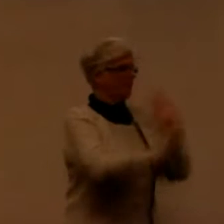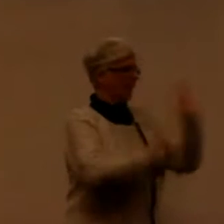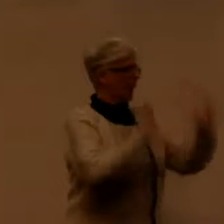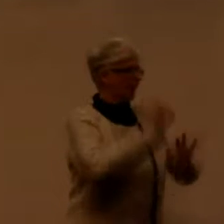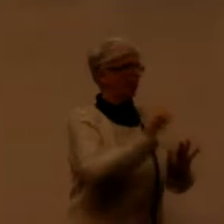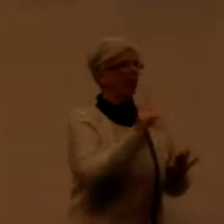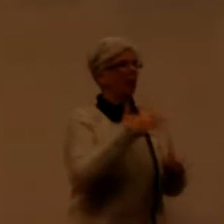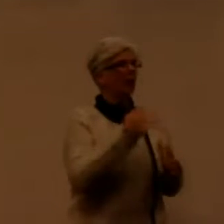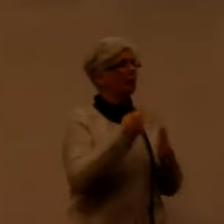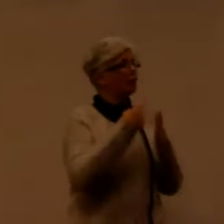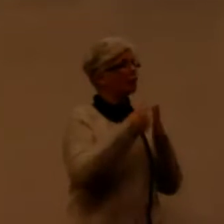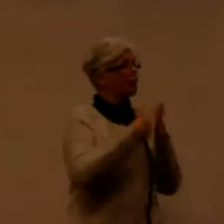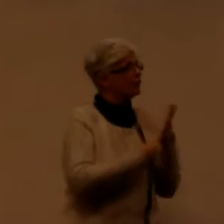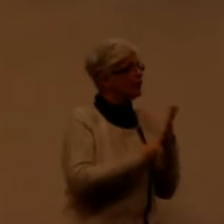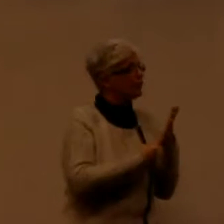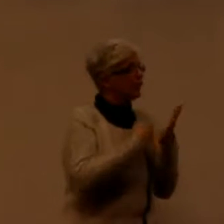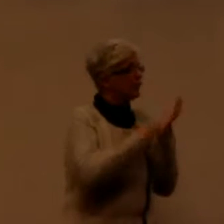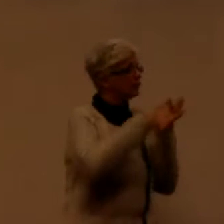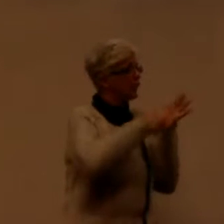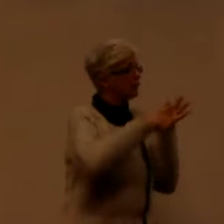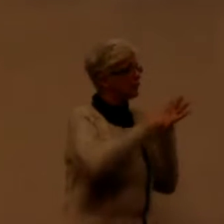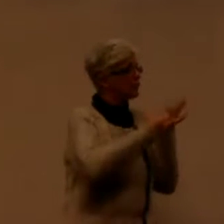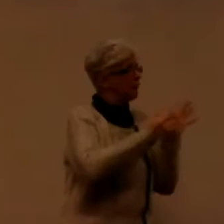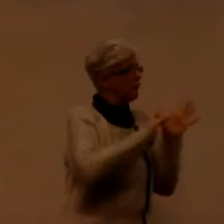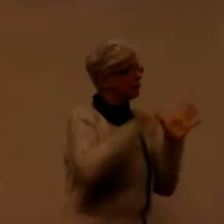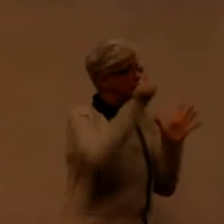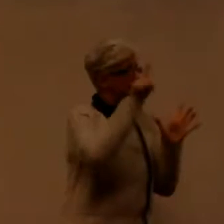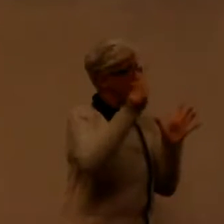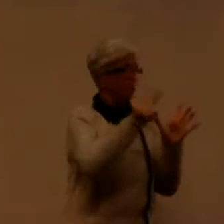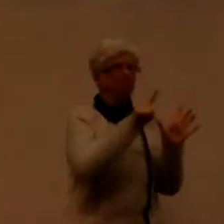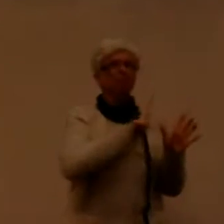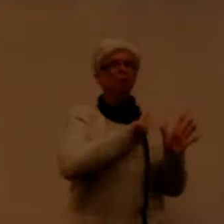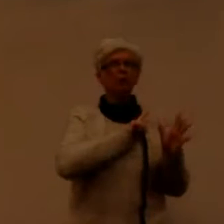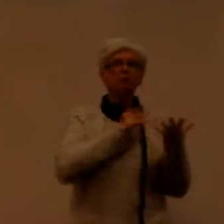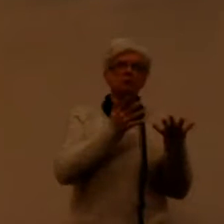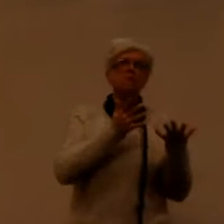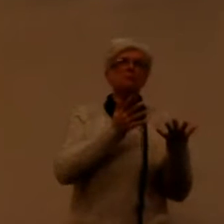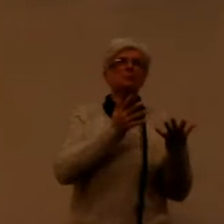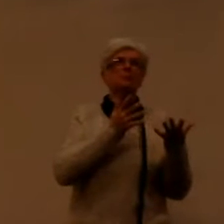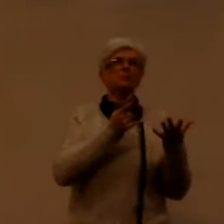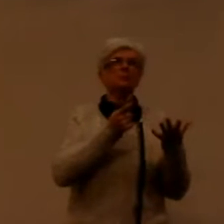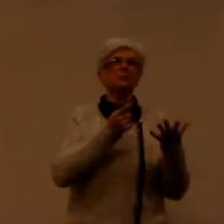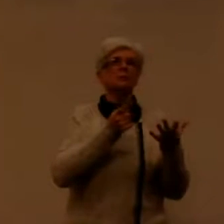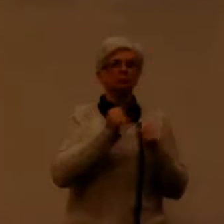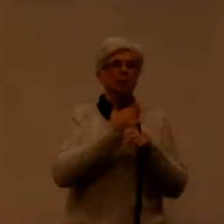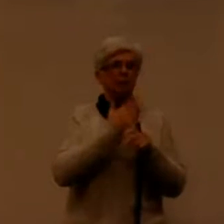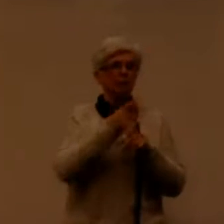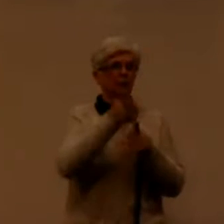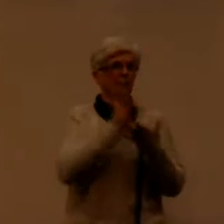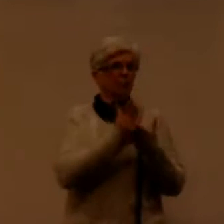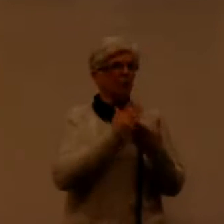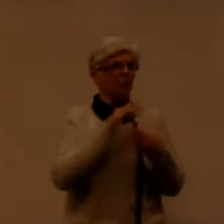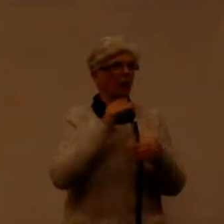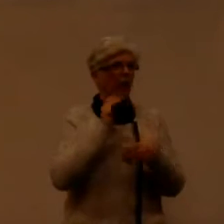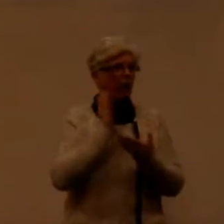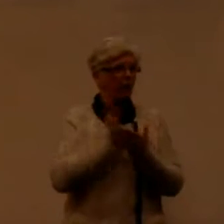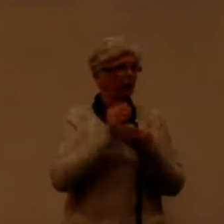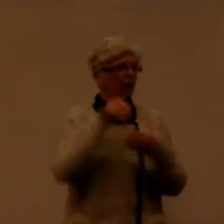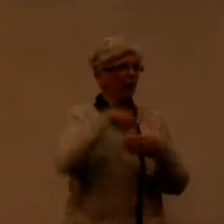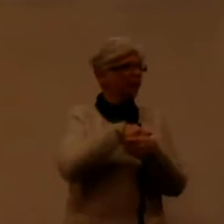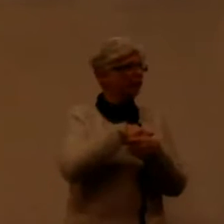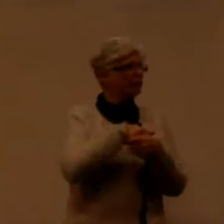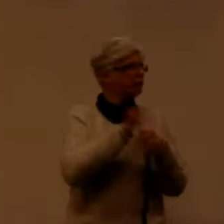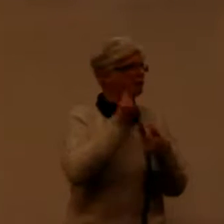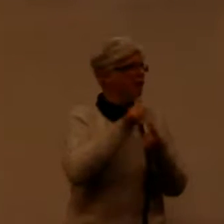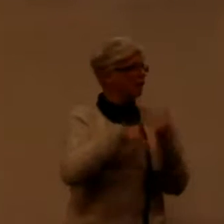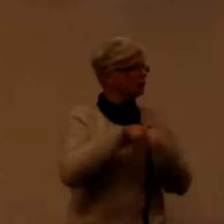related to, also deaf people can apply. Can you tell us more about the criteria for an application to be a member of an act? Just to make